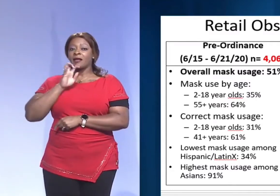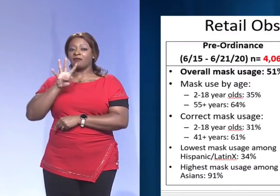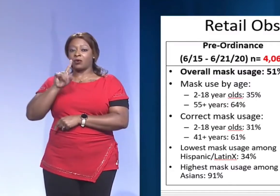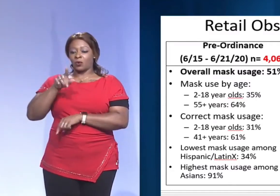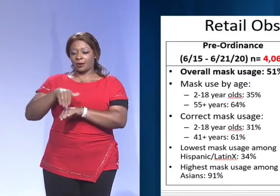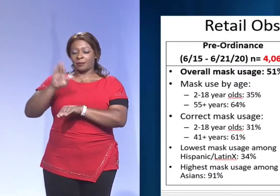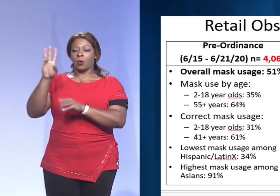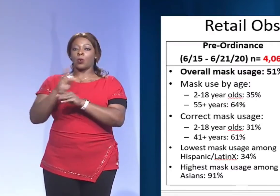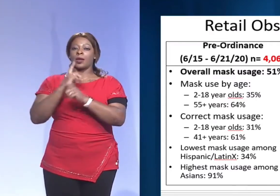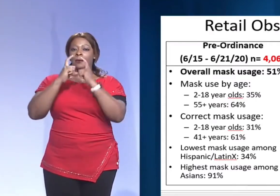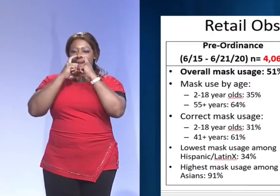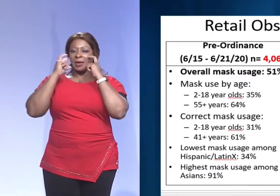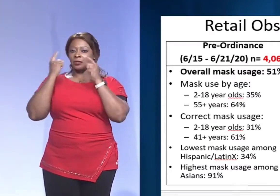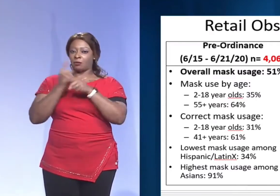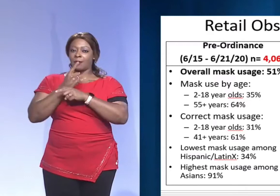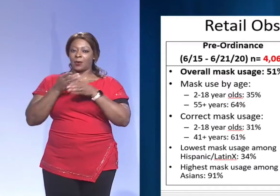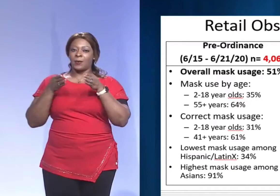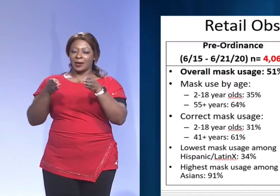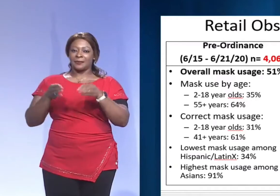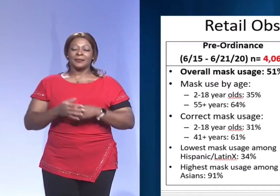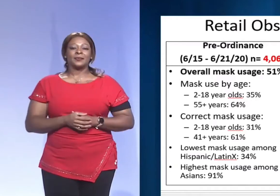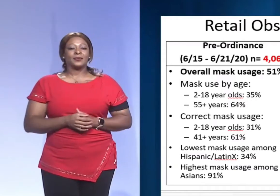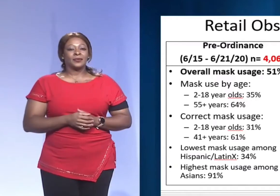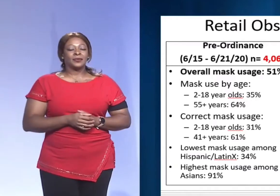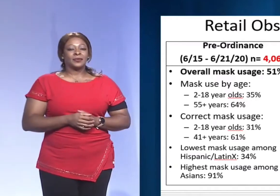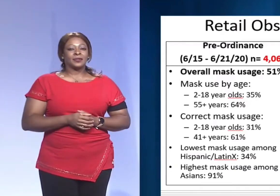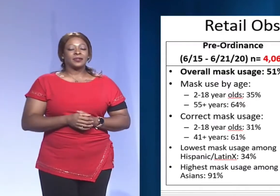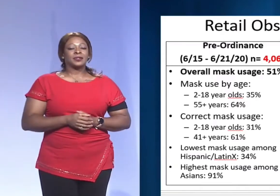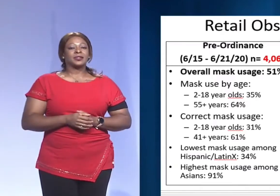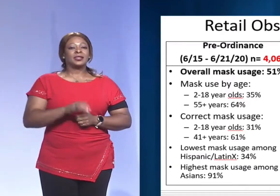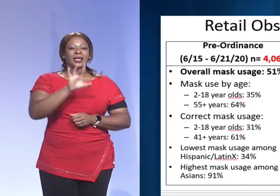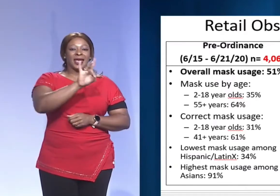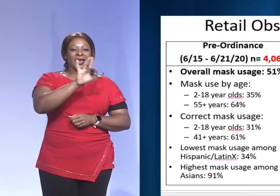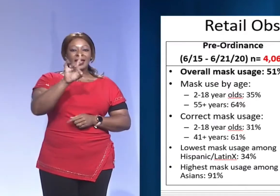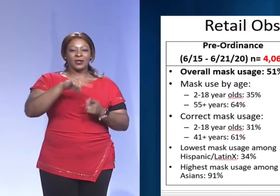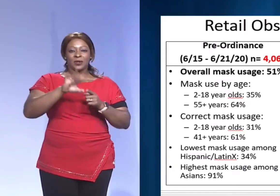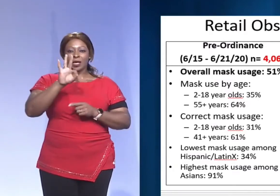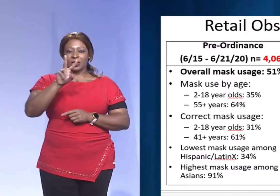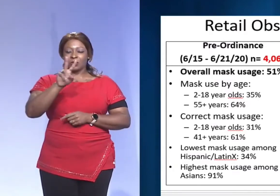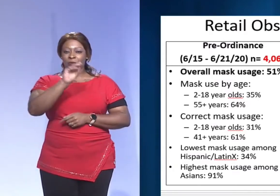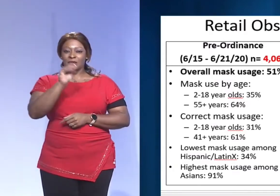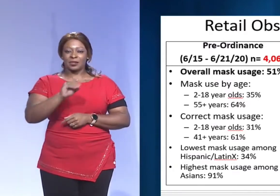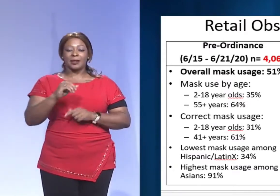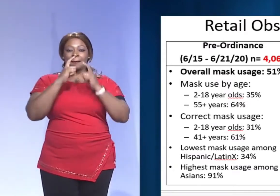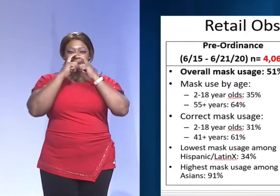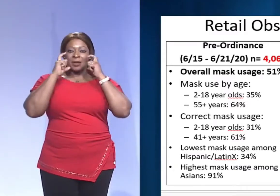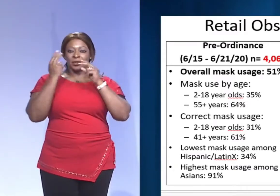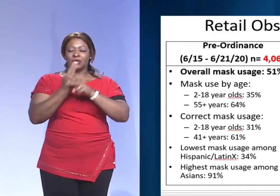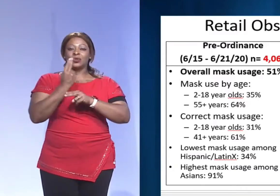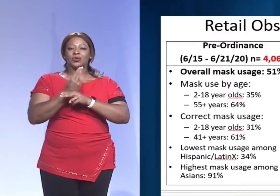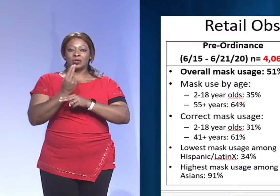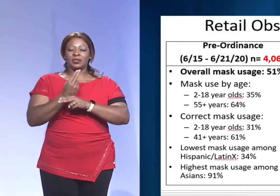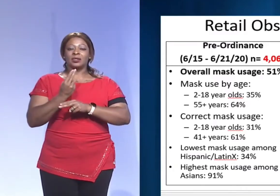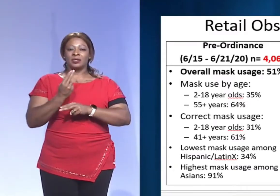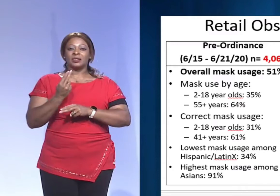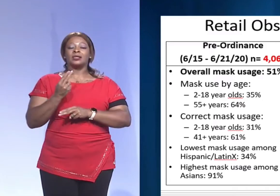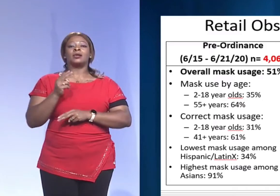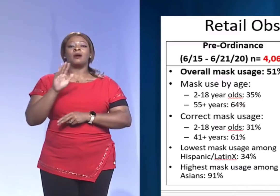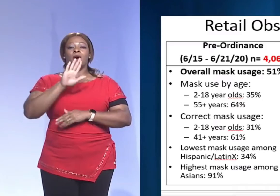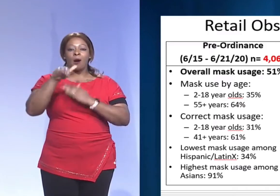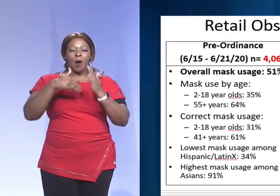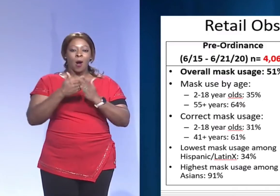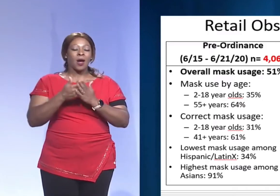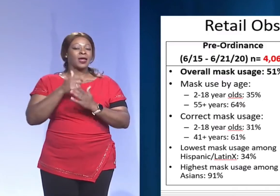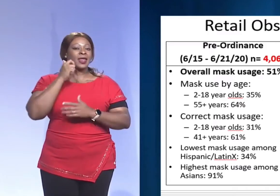older wearing their mask correctly. There was an 88 to 92% of mask usage among all ethnic